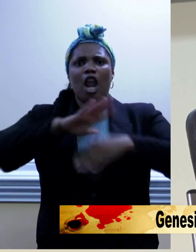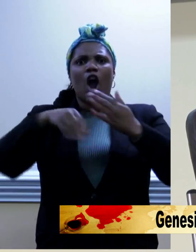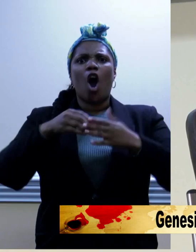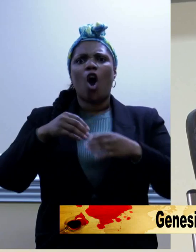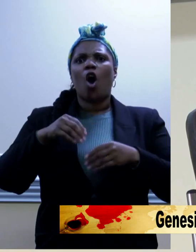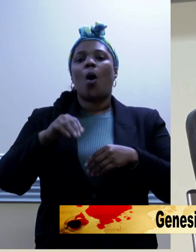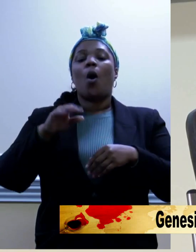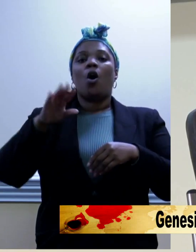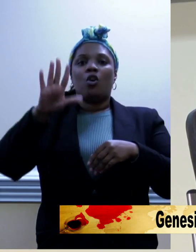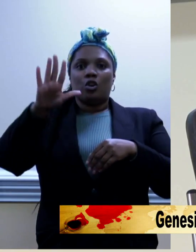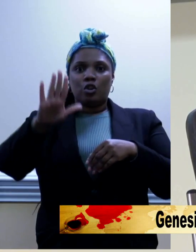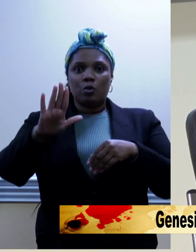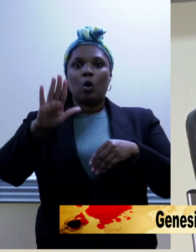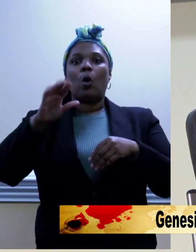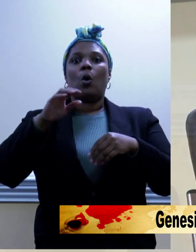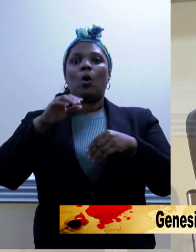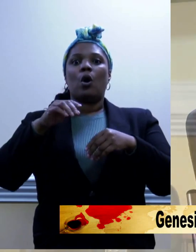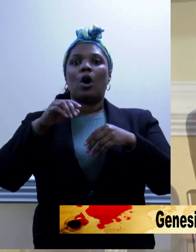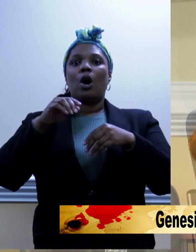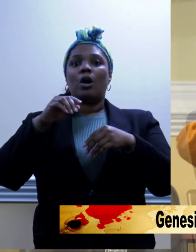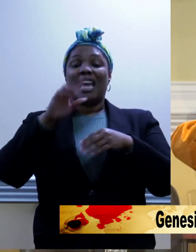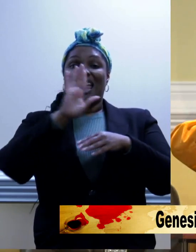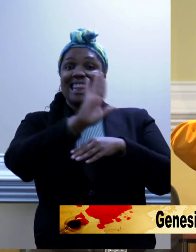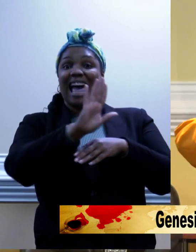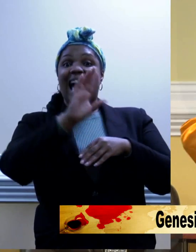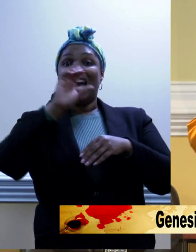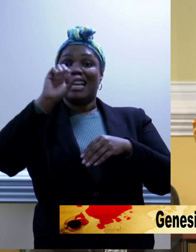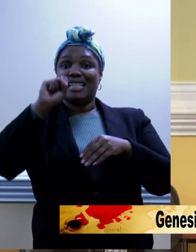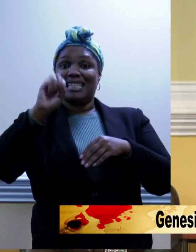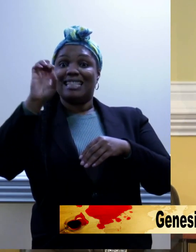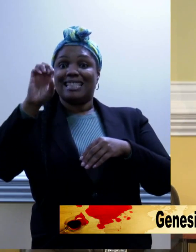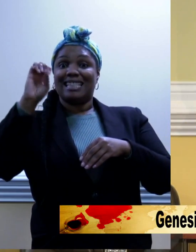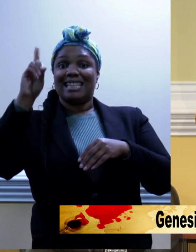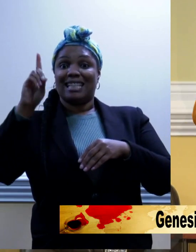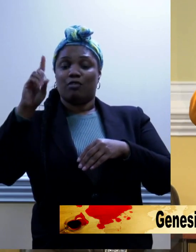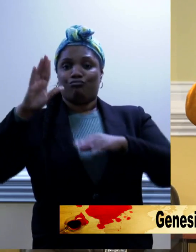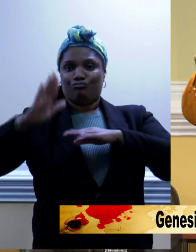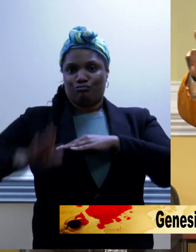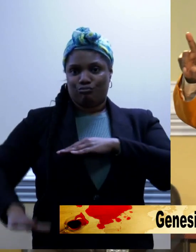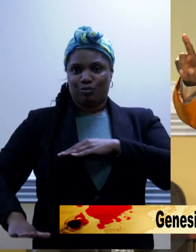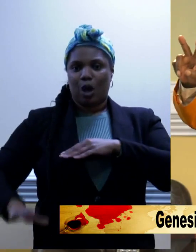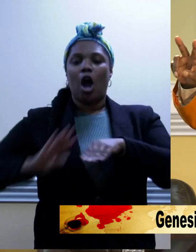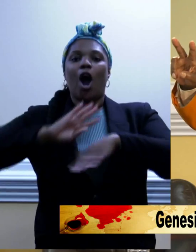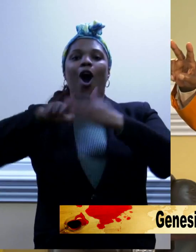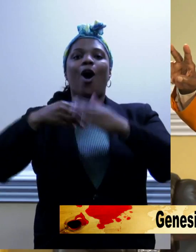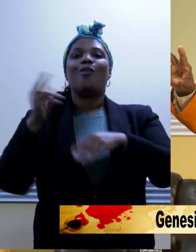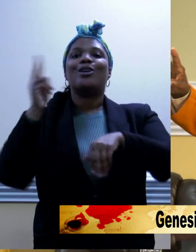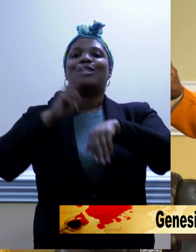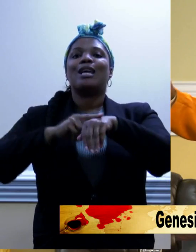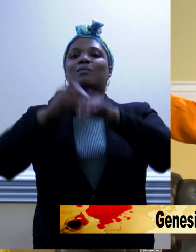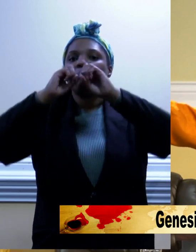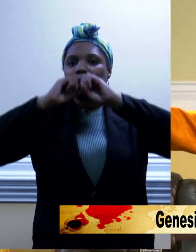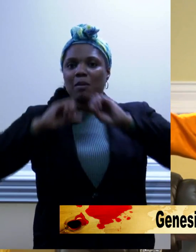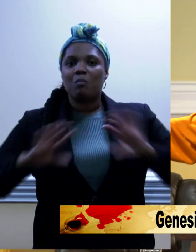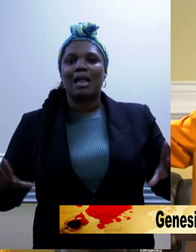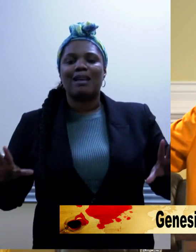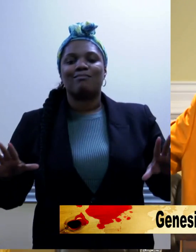what you pay attention to. And in thy seed shall all the nations of the earth be